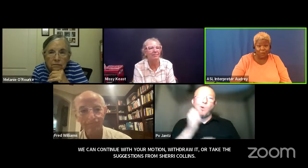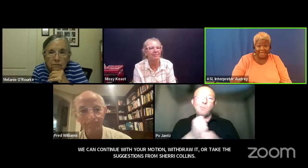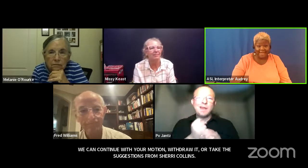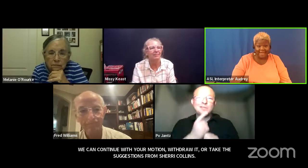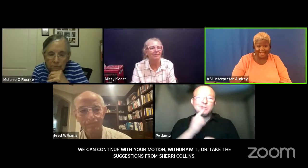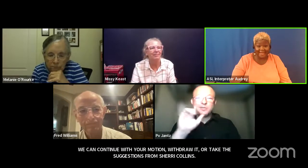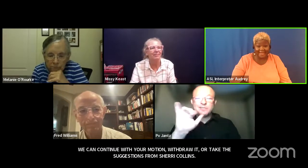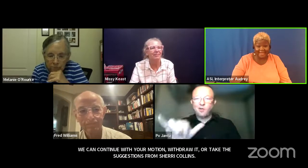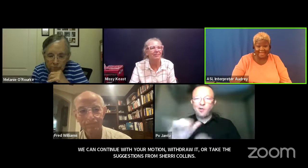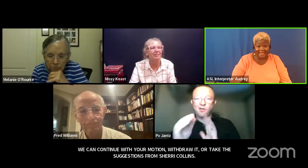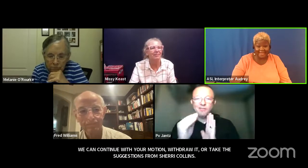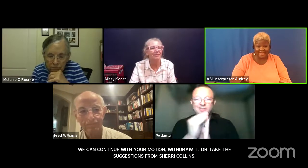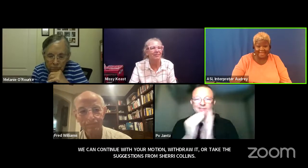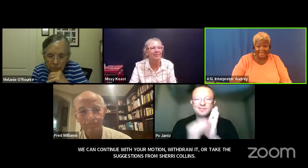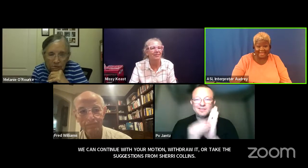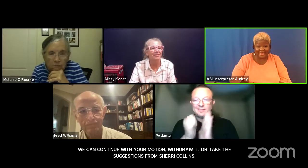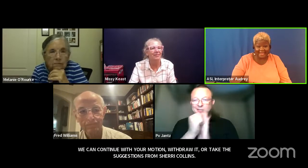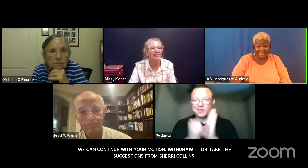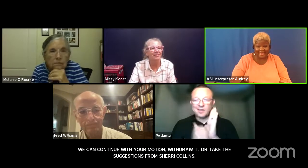Okay.